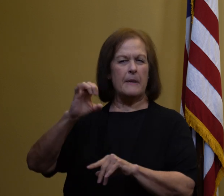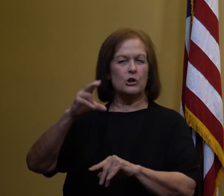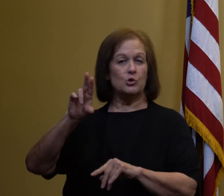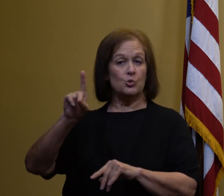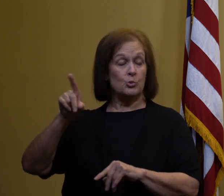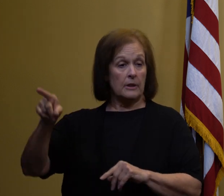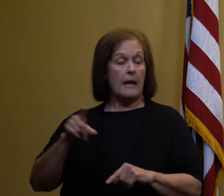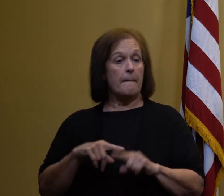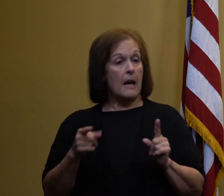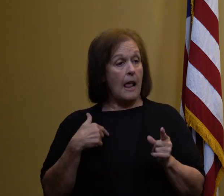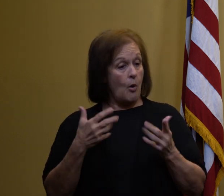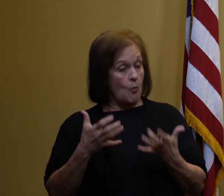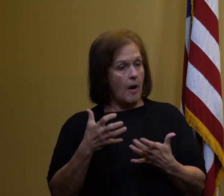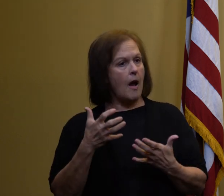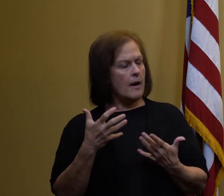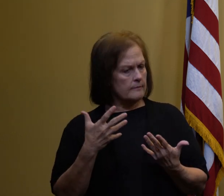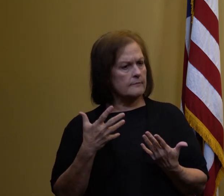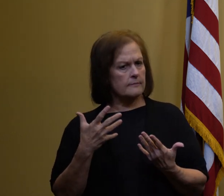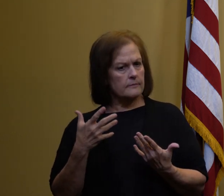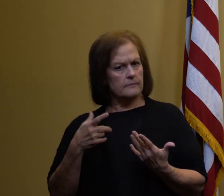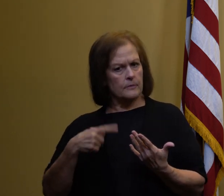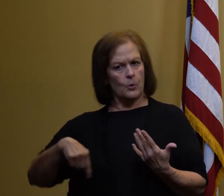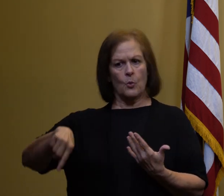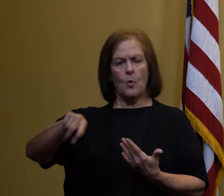wanted that to be front and center